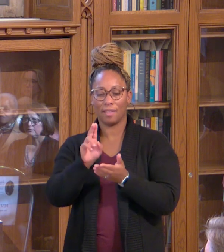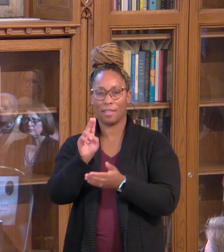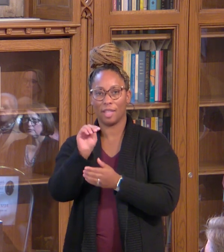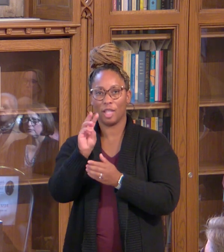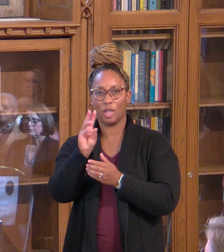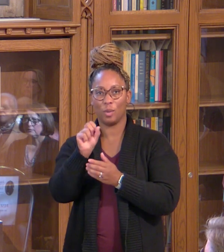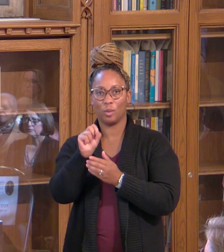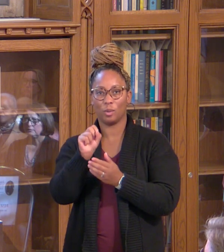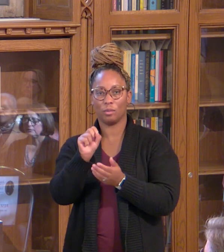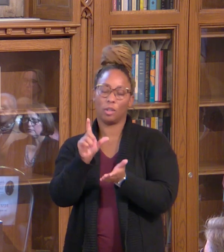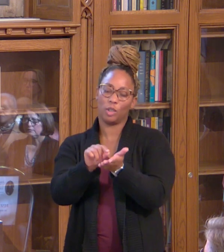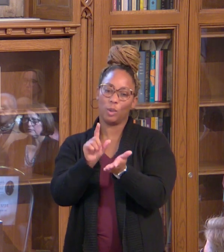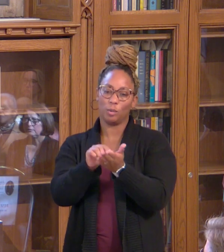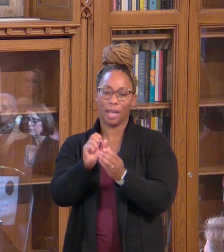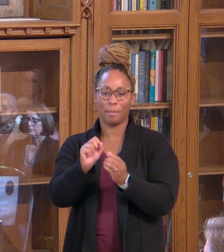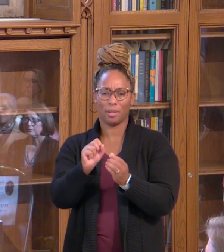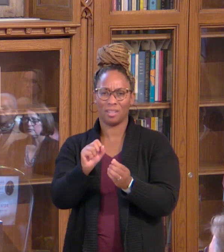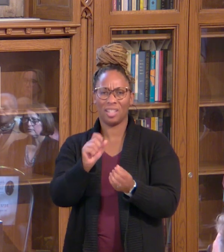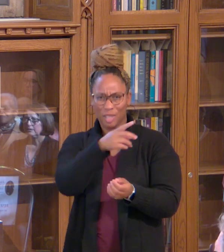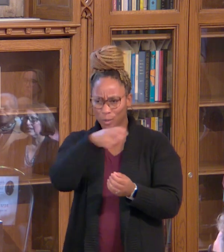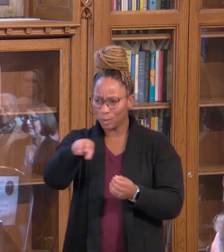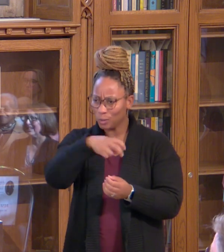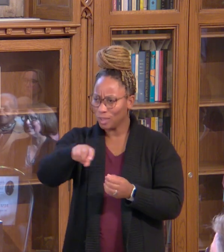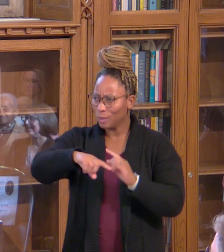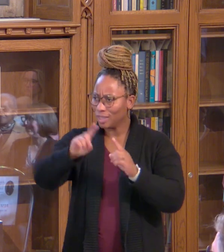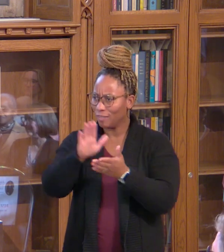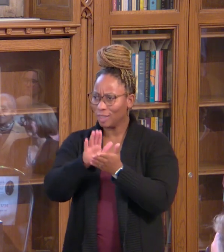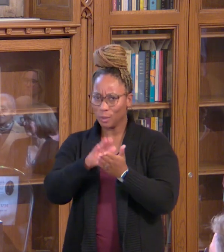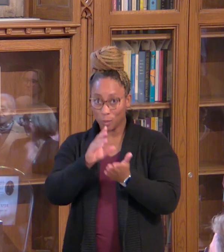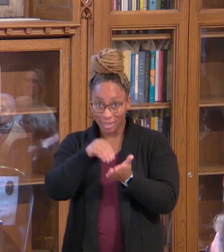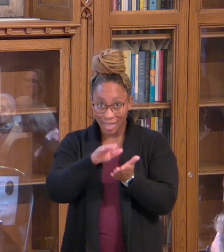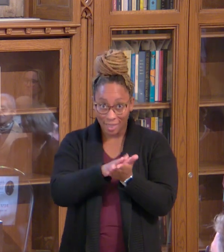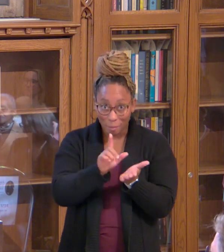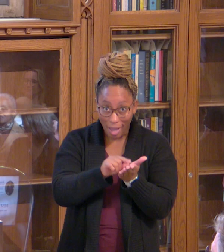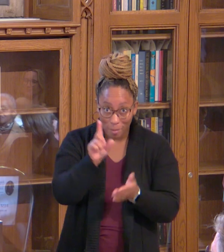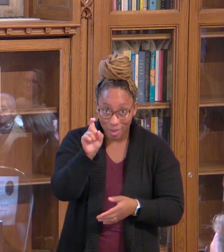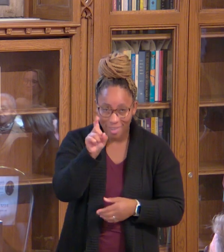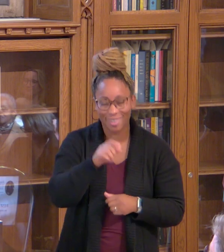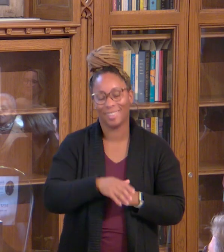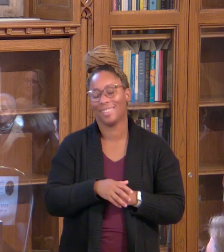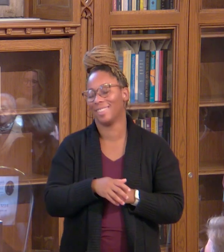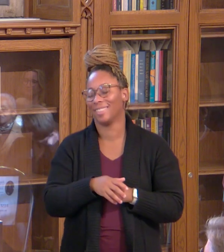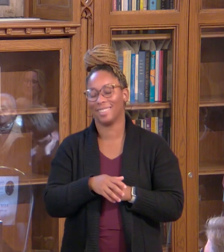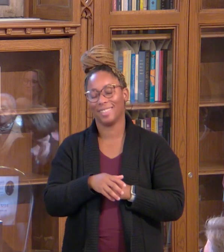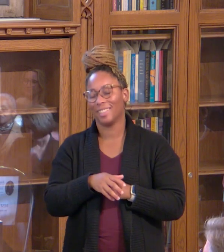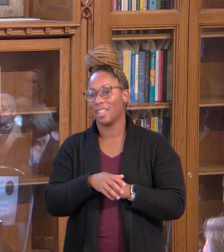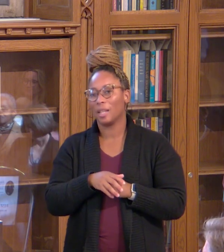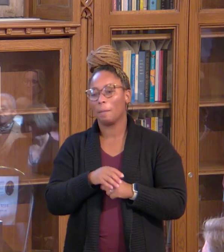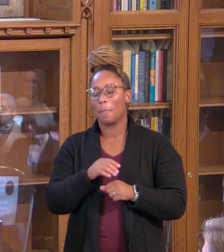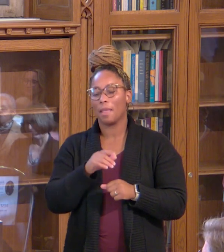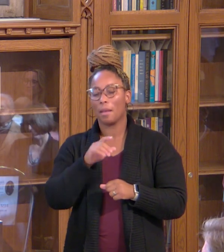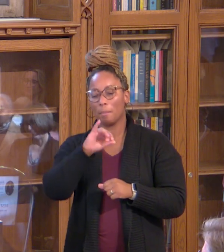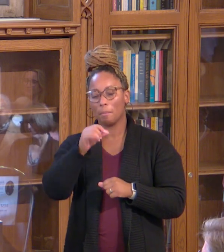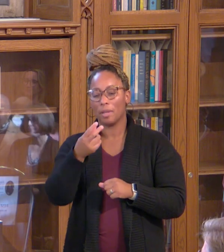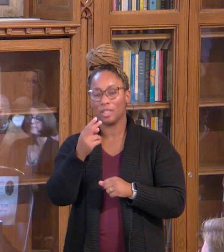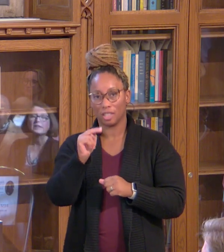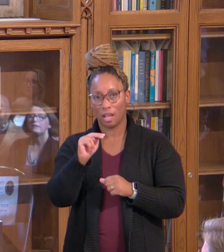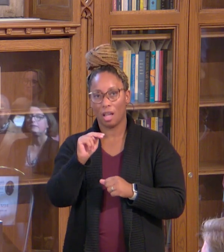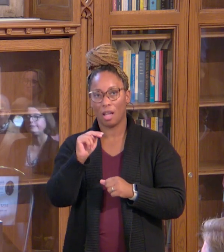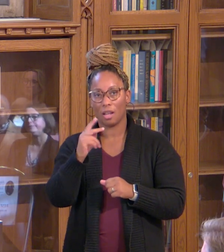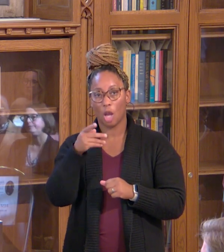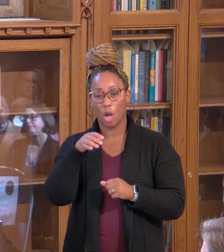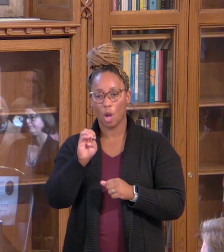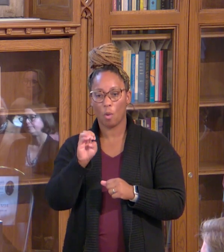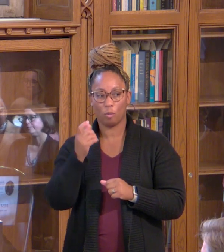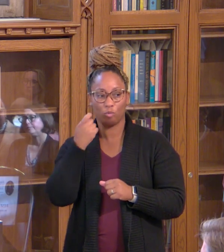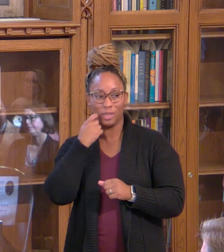us have changed schuls and it has made the New York Times headlines More Than This John hope and the reason